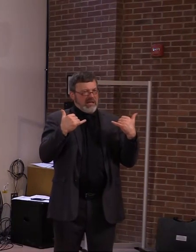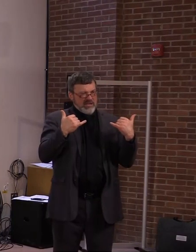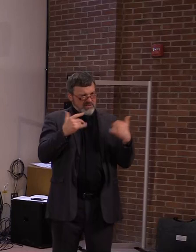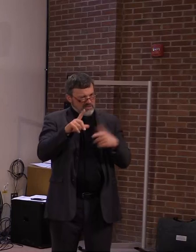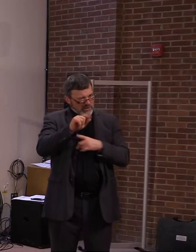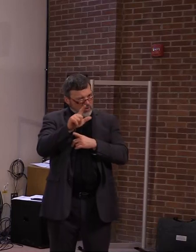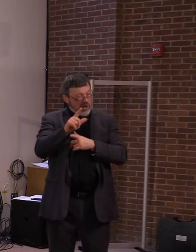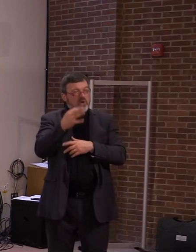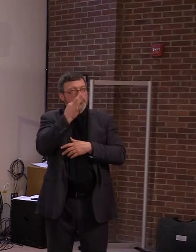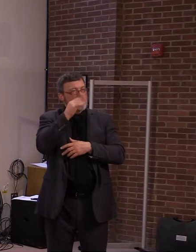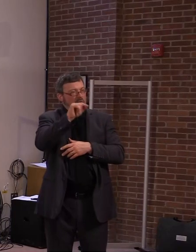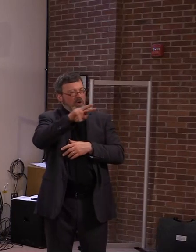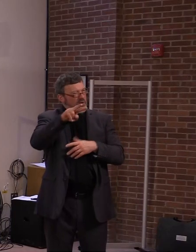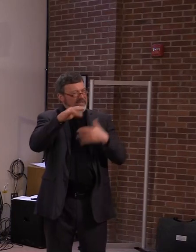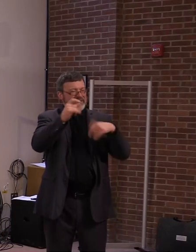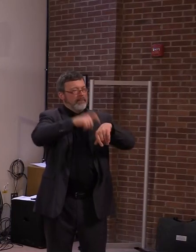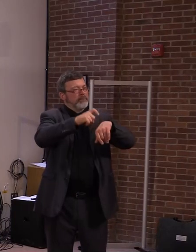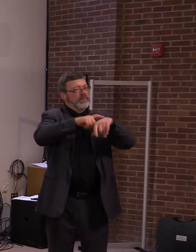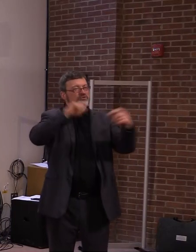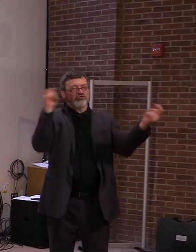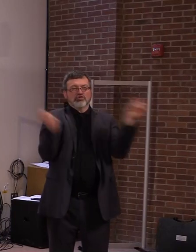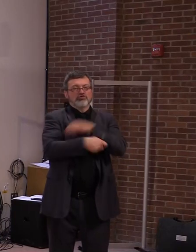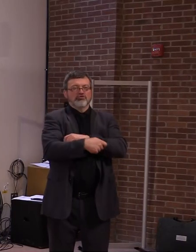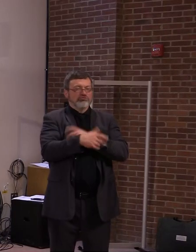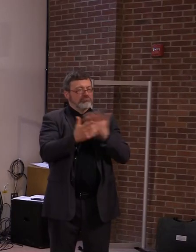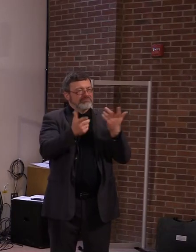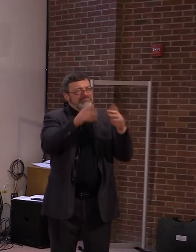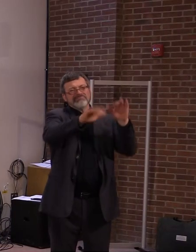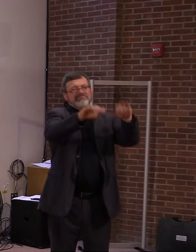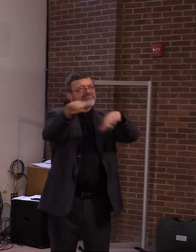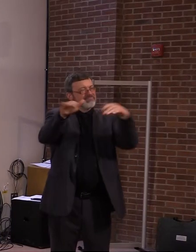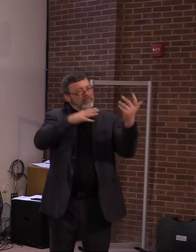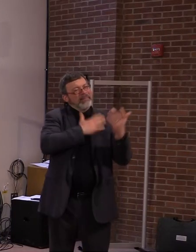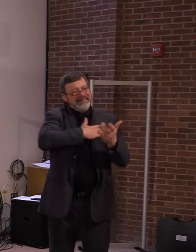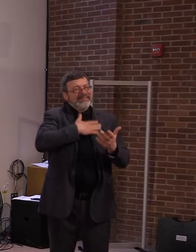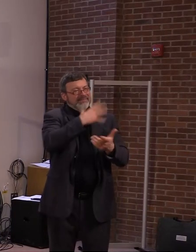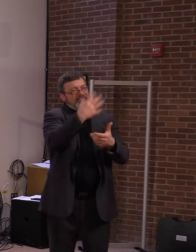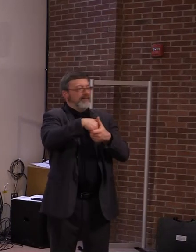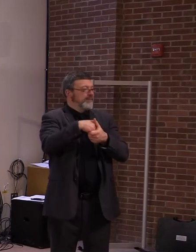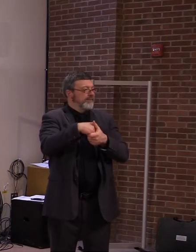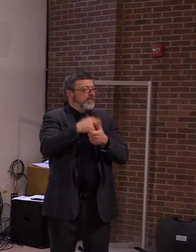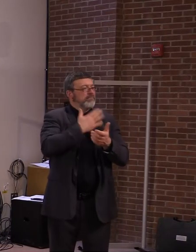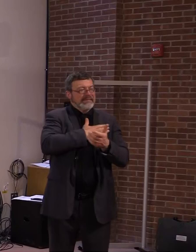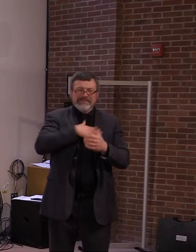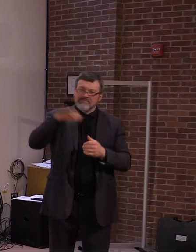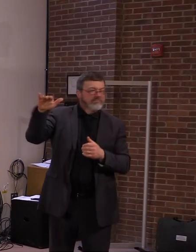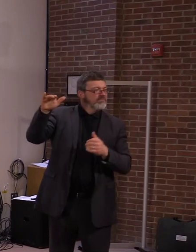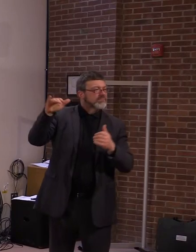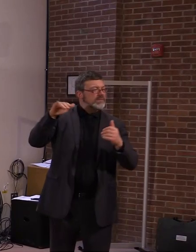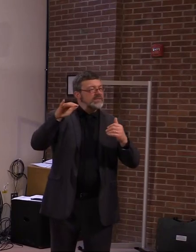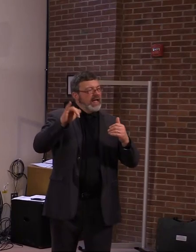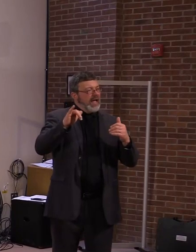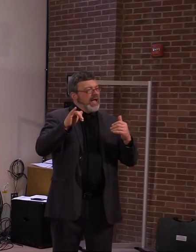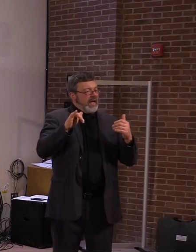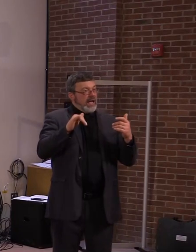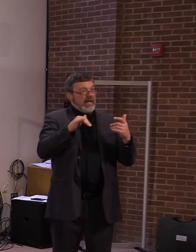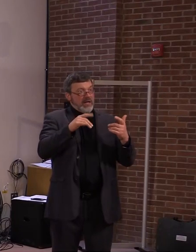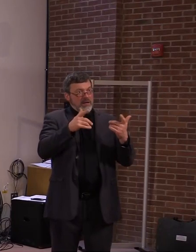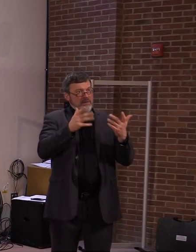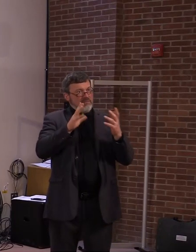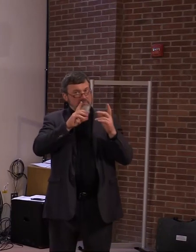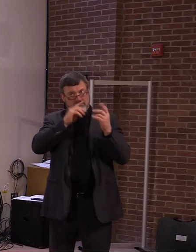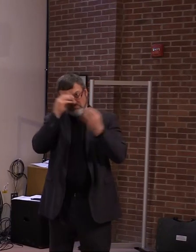So I'm hoping that we will have a good database of self-reporting on these take-home